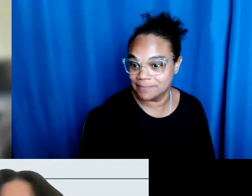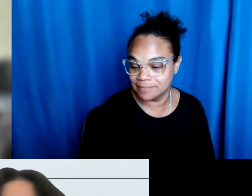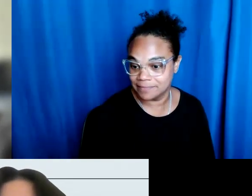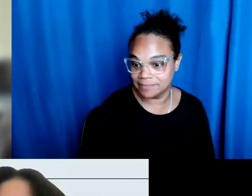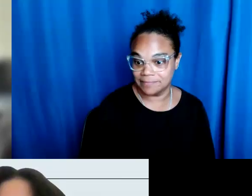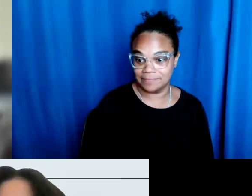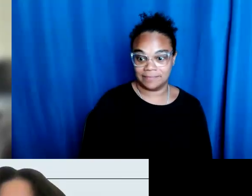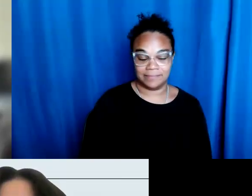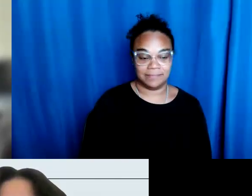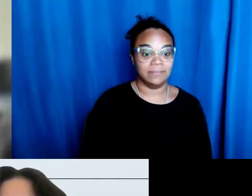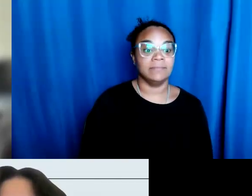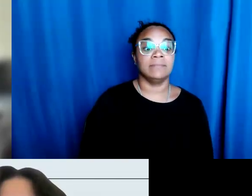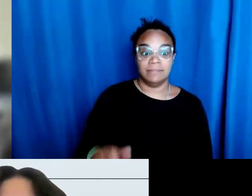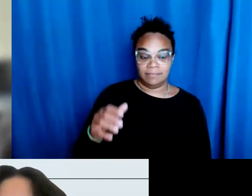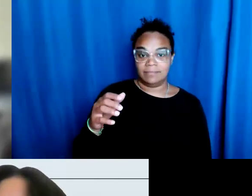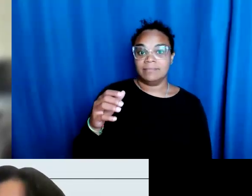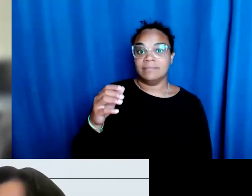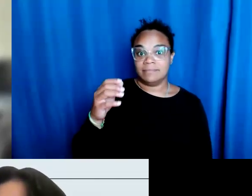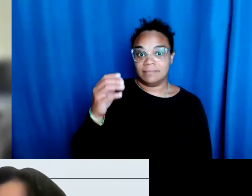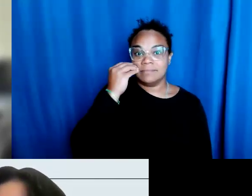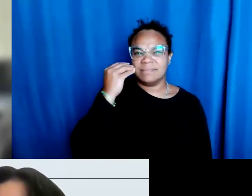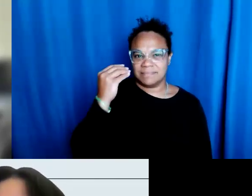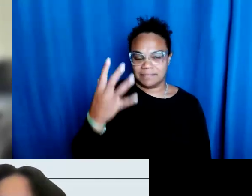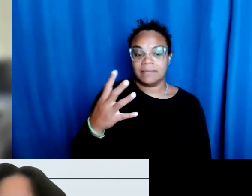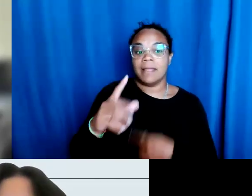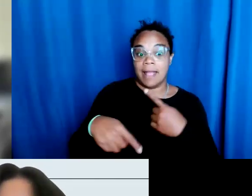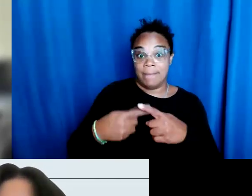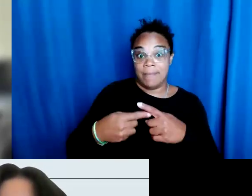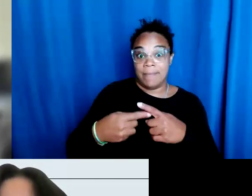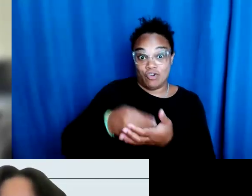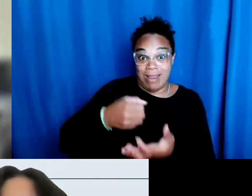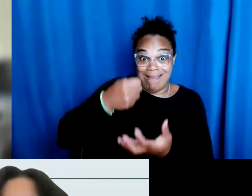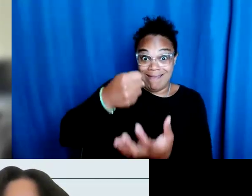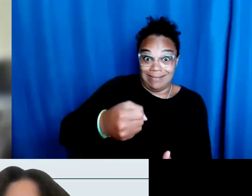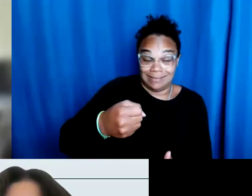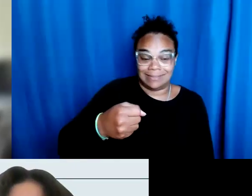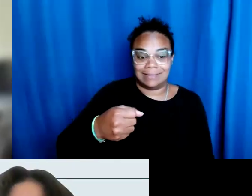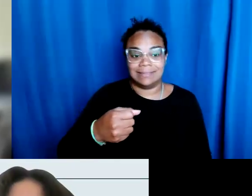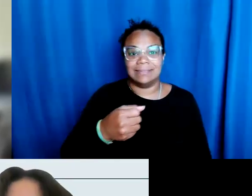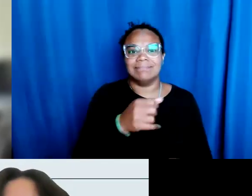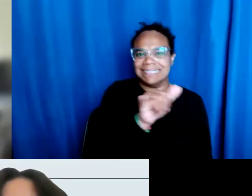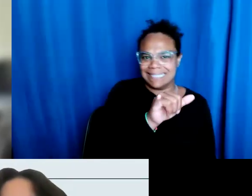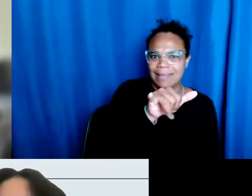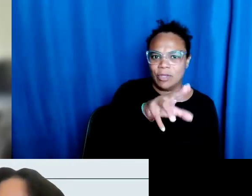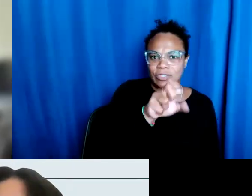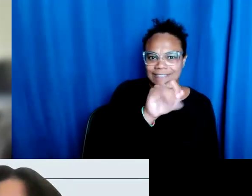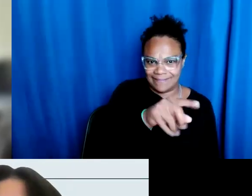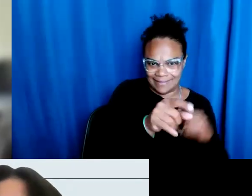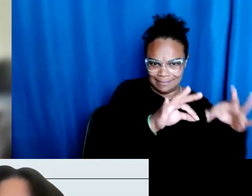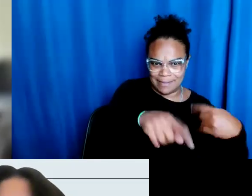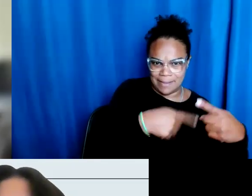And something you should know about grants, as Yusuf has explained, when it comes to business loans, there